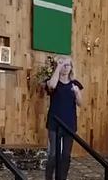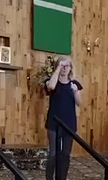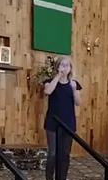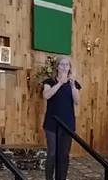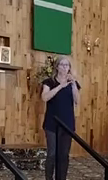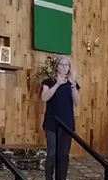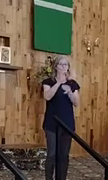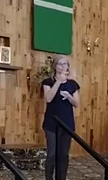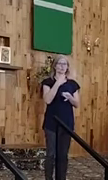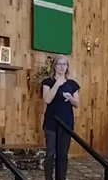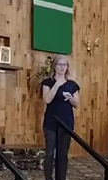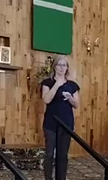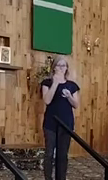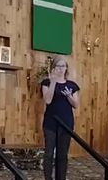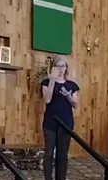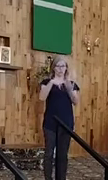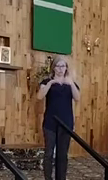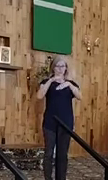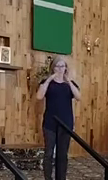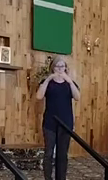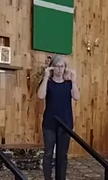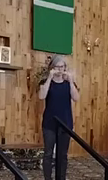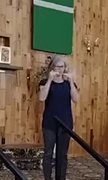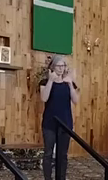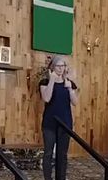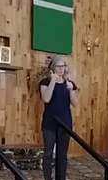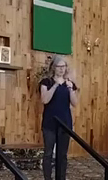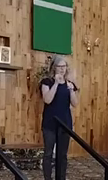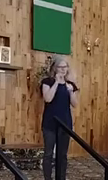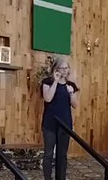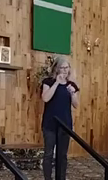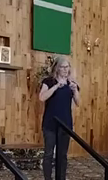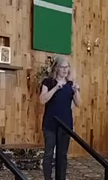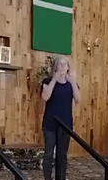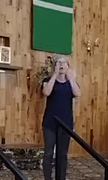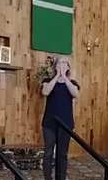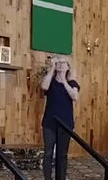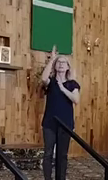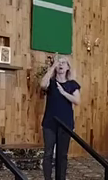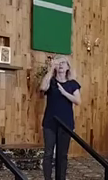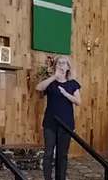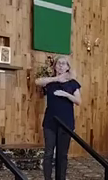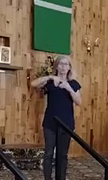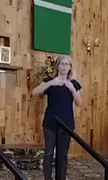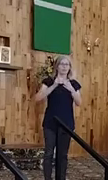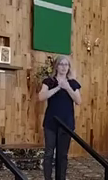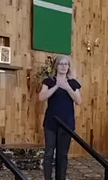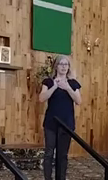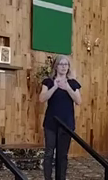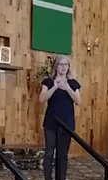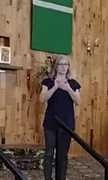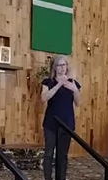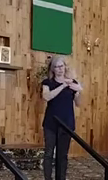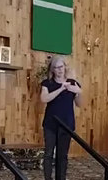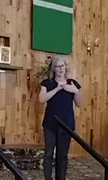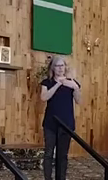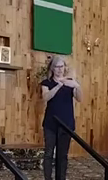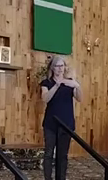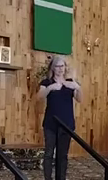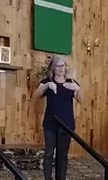in purgatory. We did remember them yesterday, but we ask God and all the saints to lead them